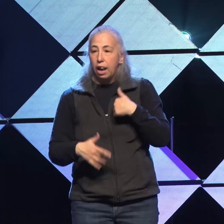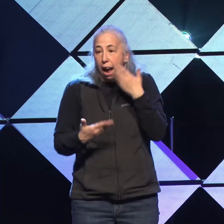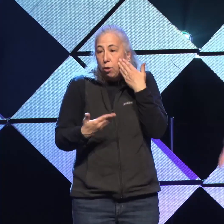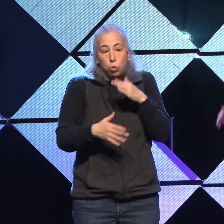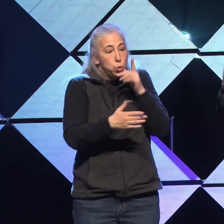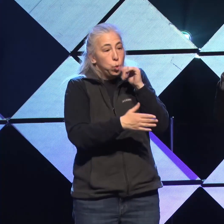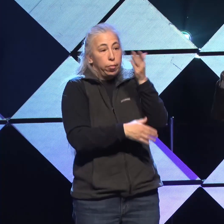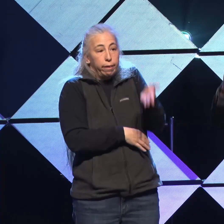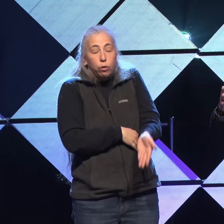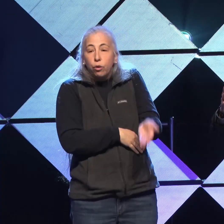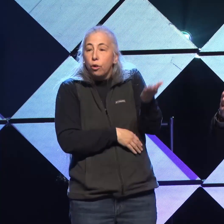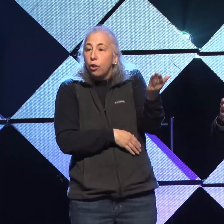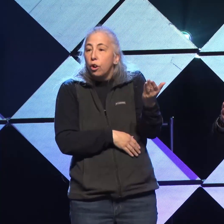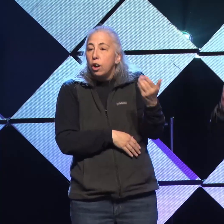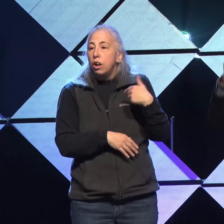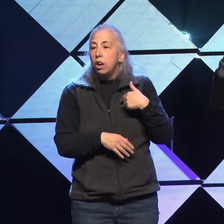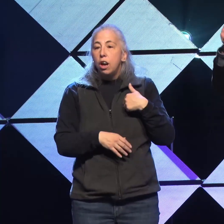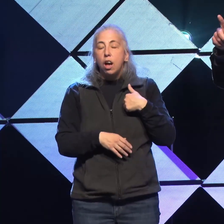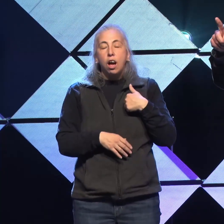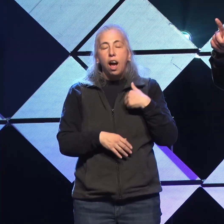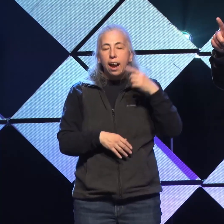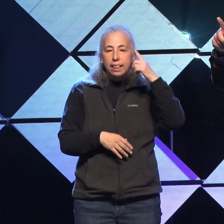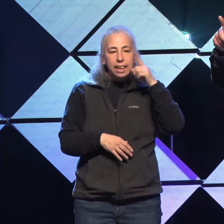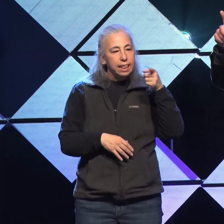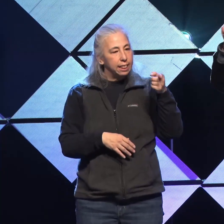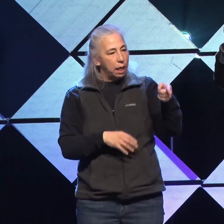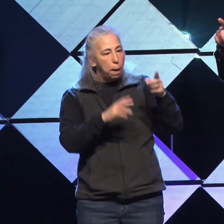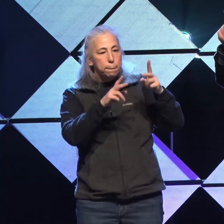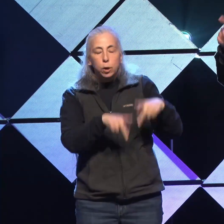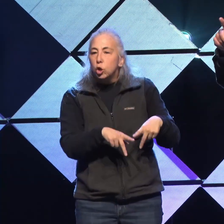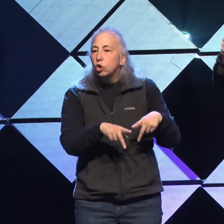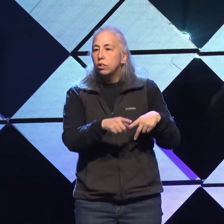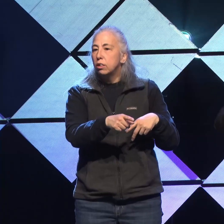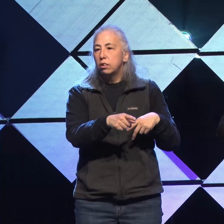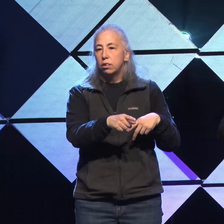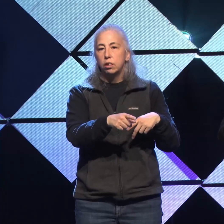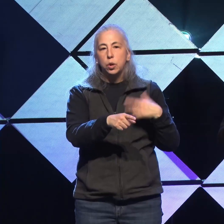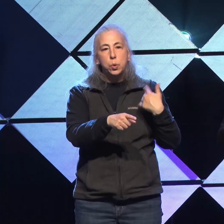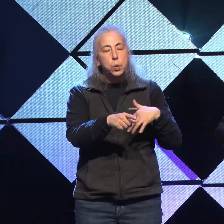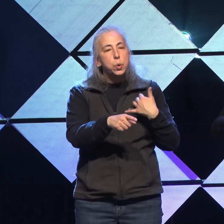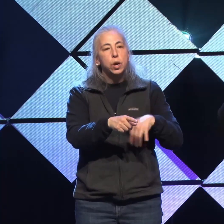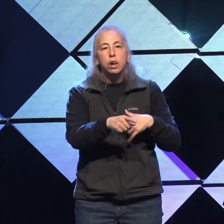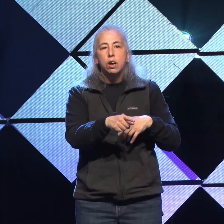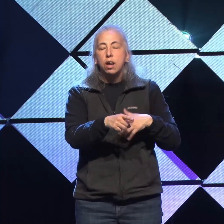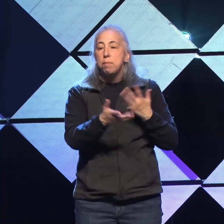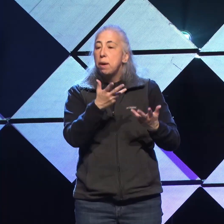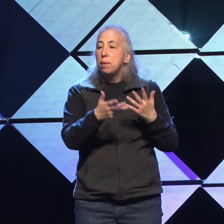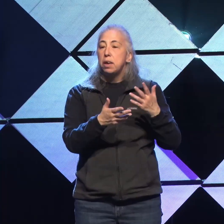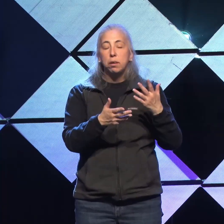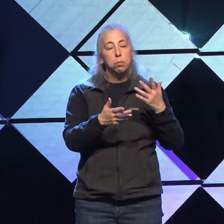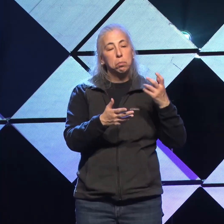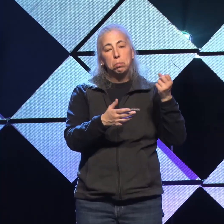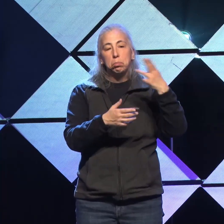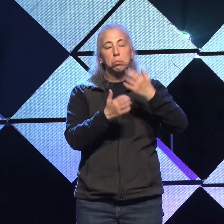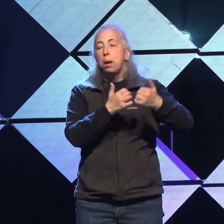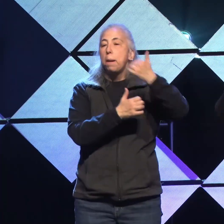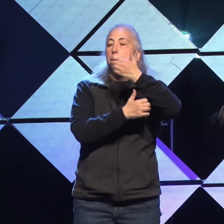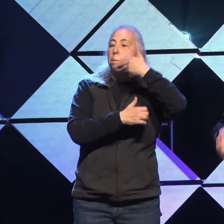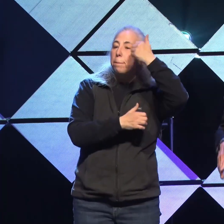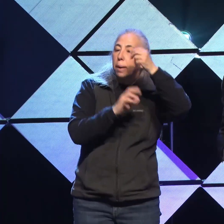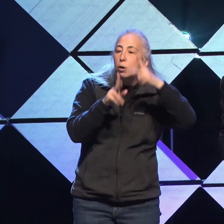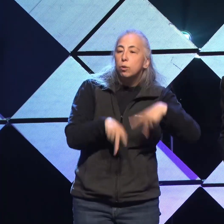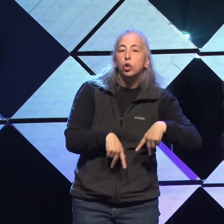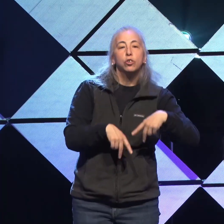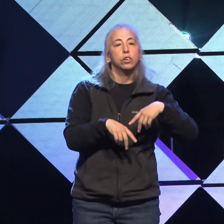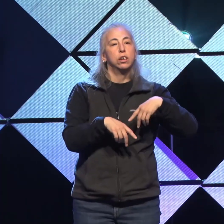I don't think of 1,000 ways that person is probably a better person than I am. I think of one little thing and I get